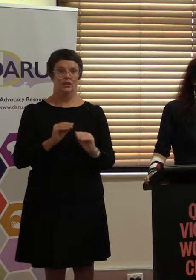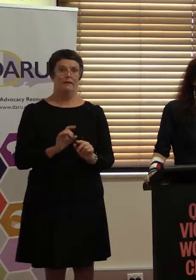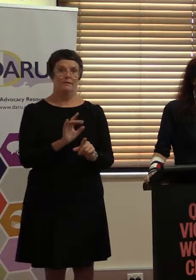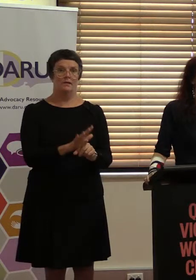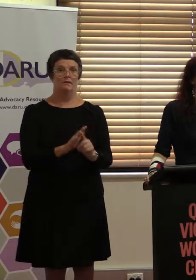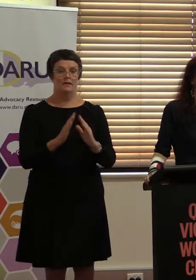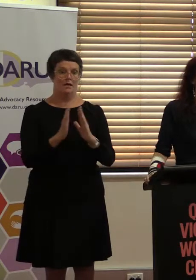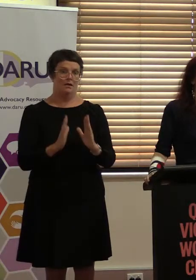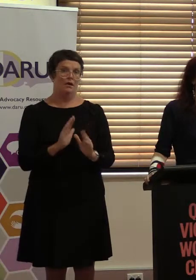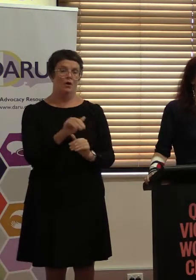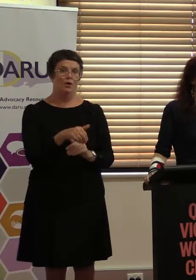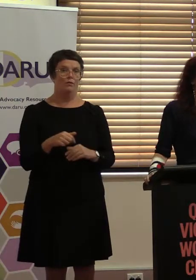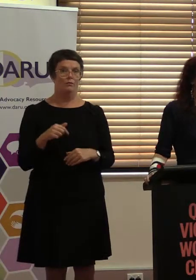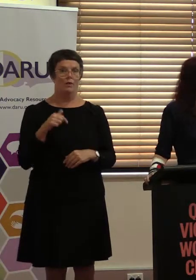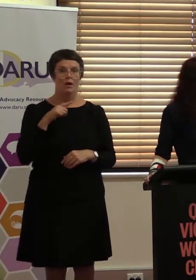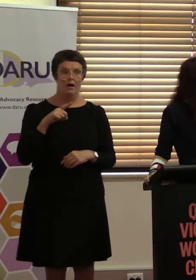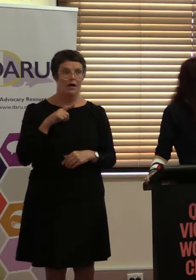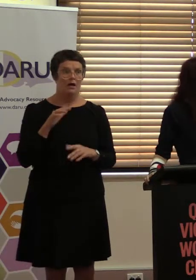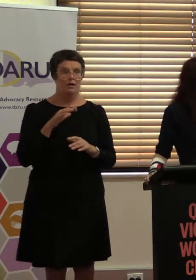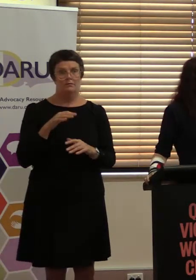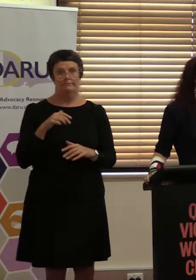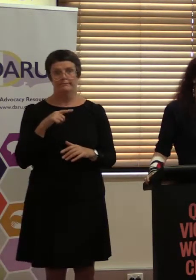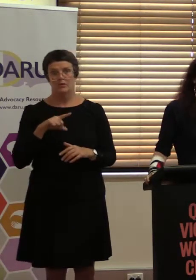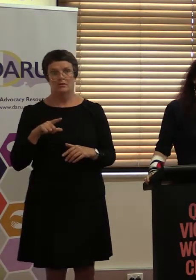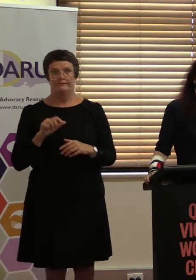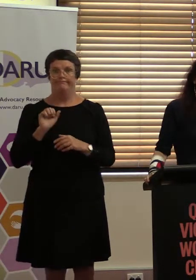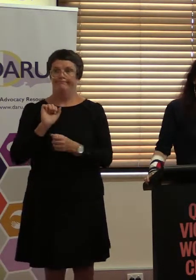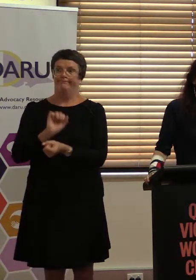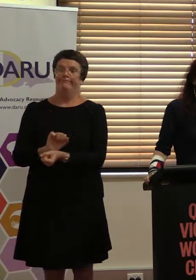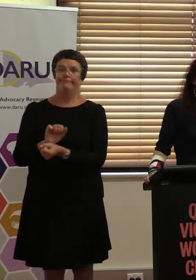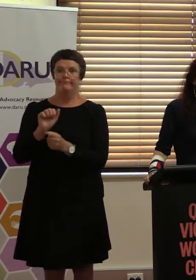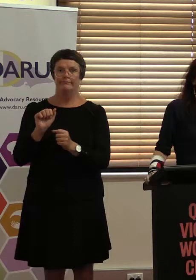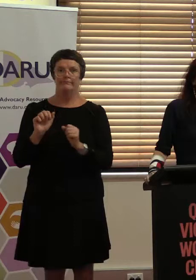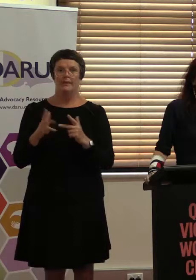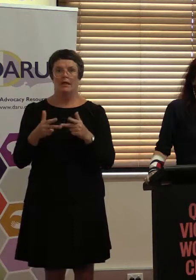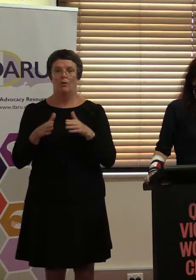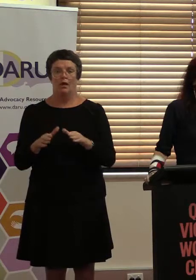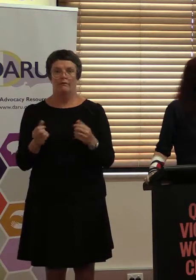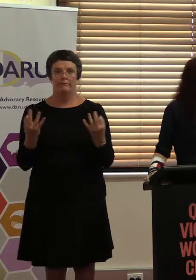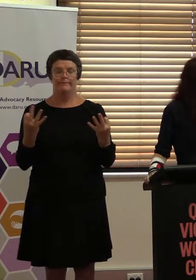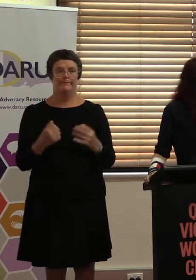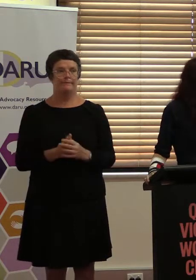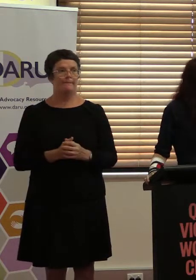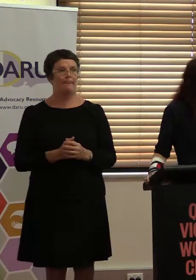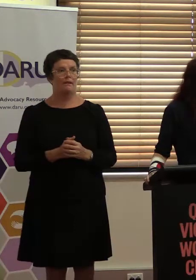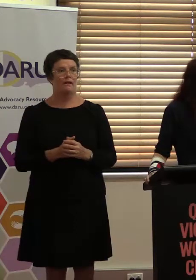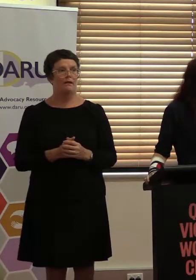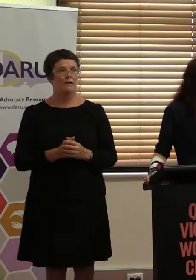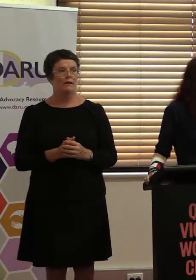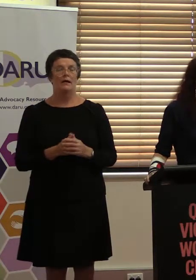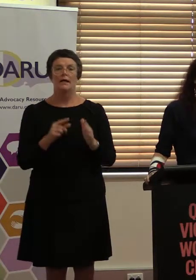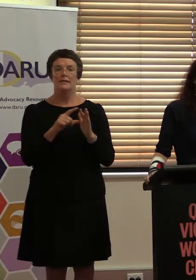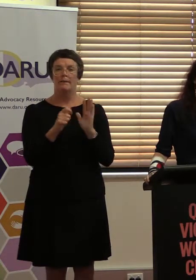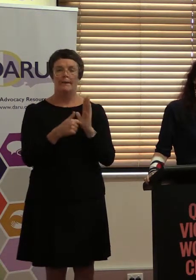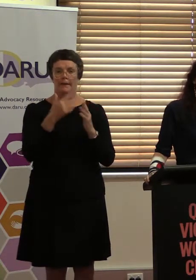it because there is no other way. And the recent changes that the department have made